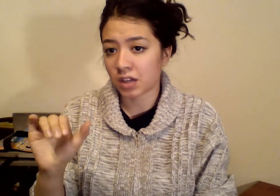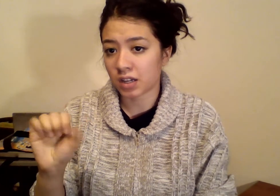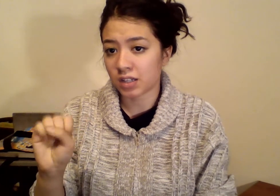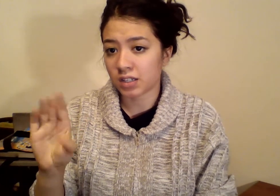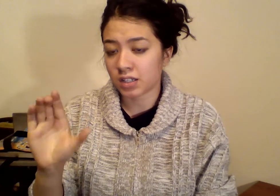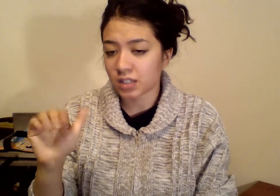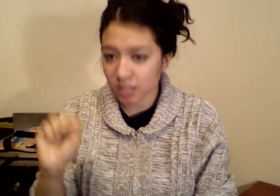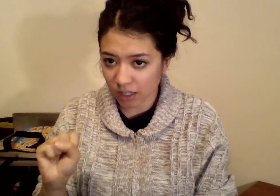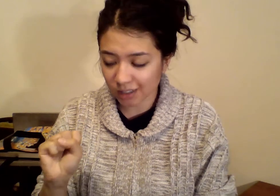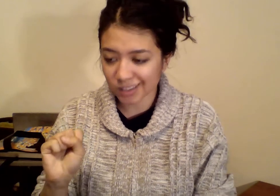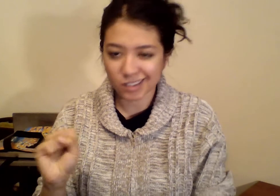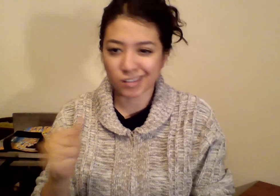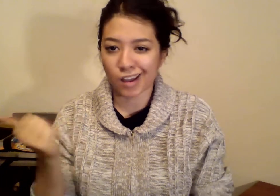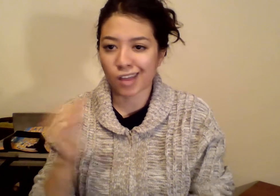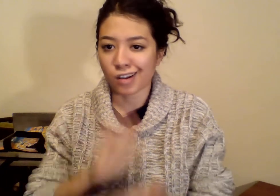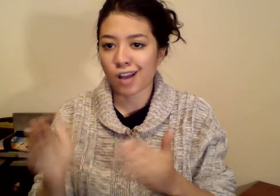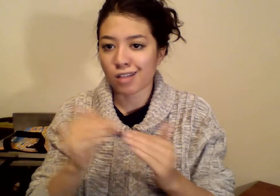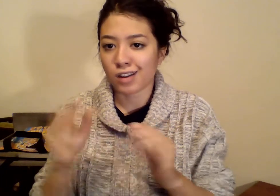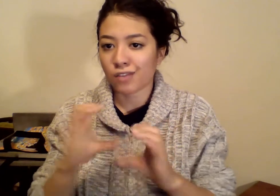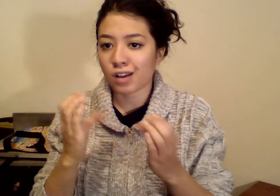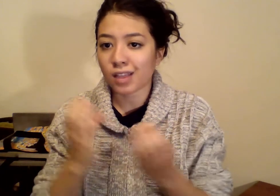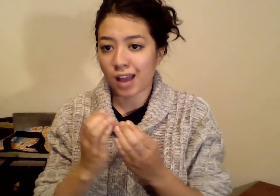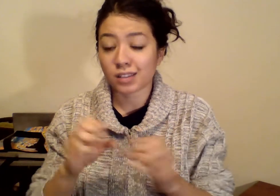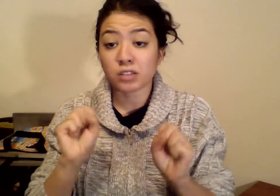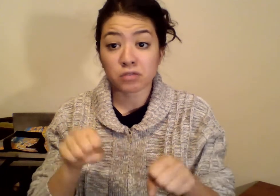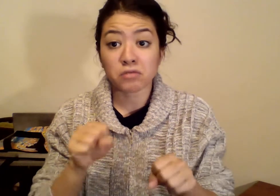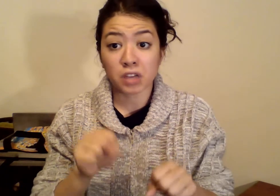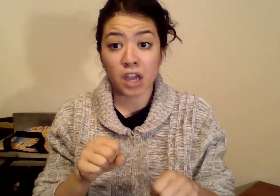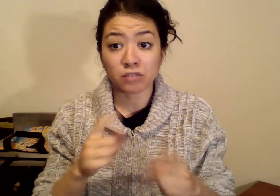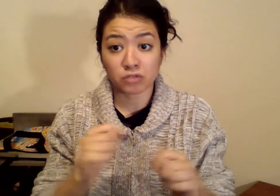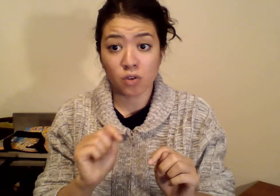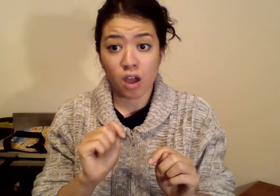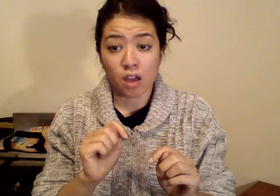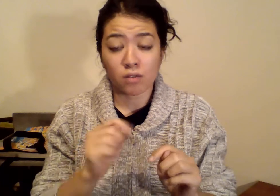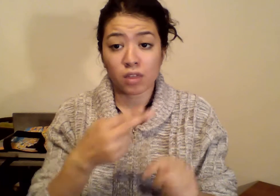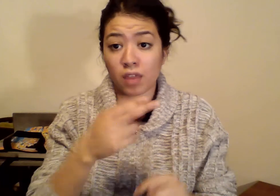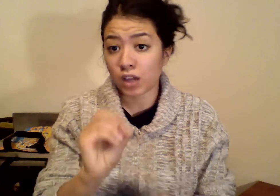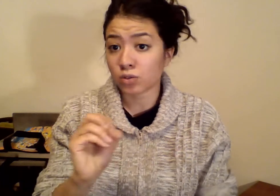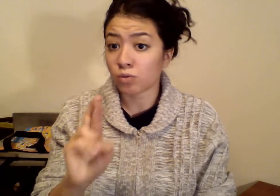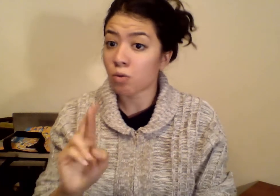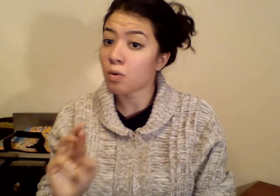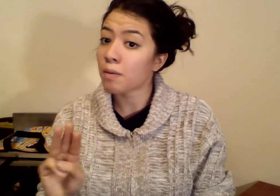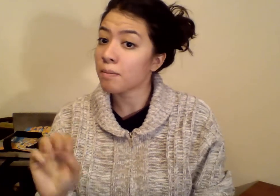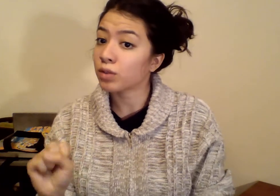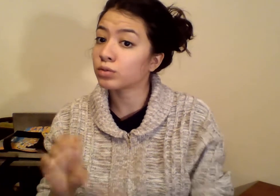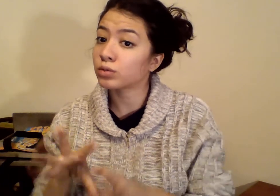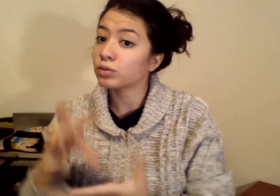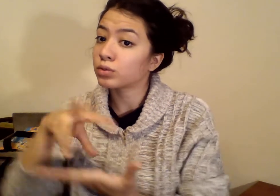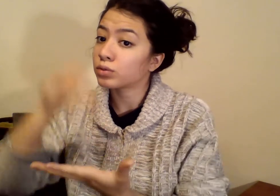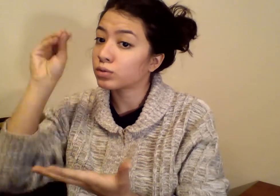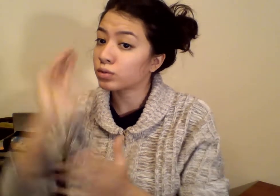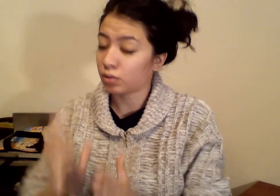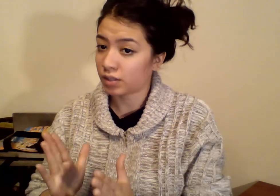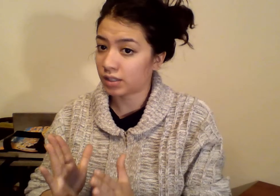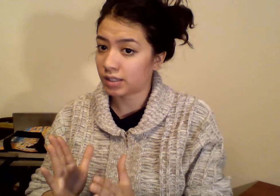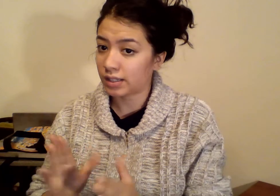school or middle school students. The key is to think about your reading and writing assignments as something